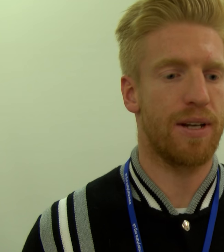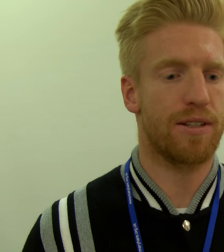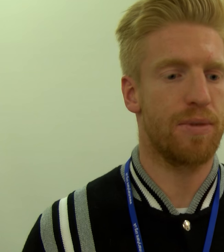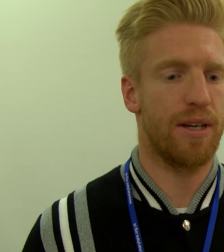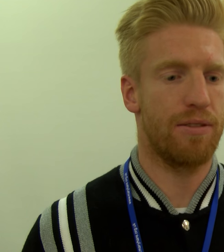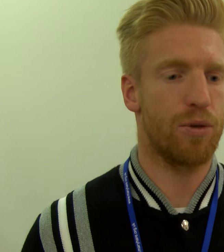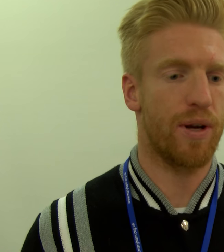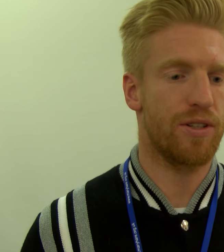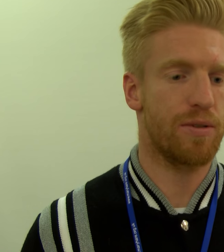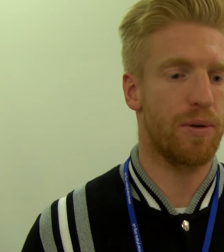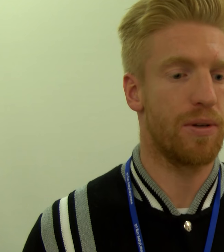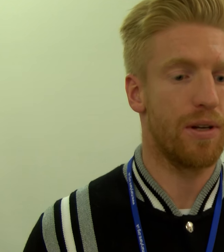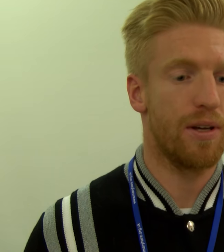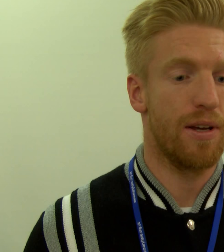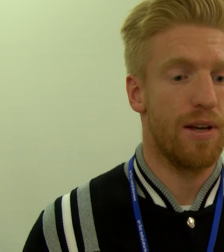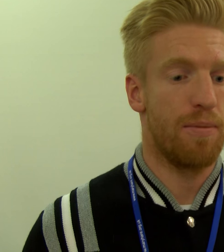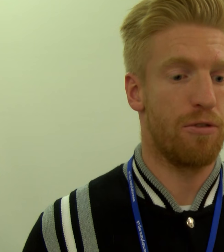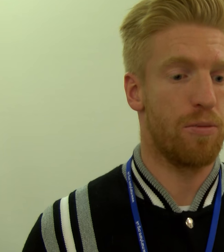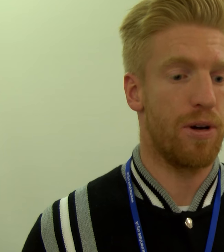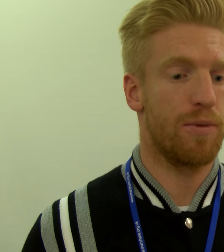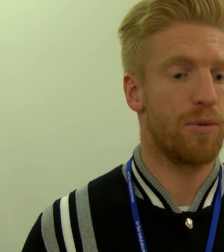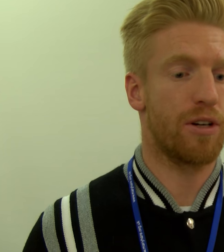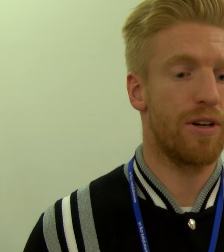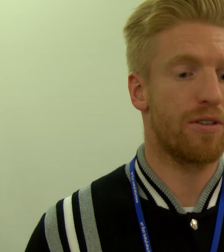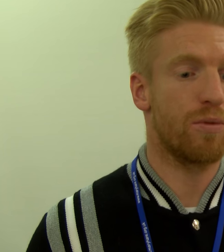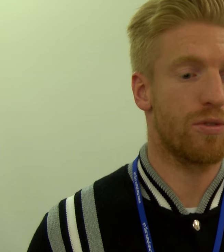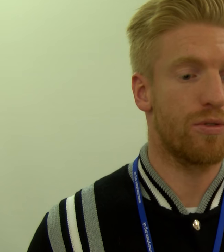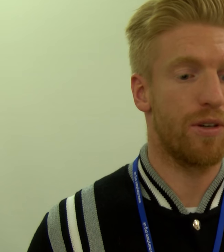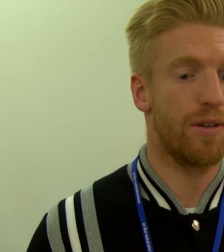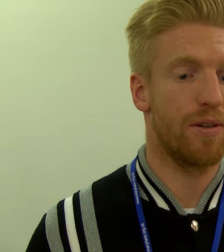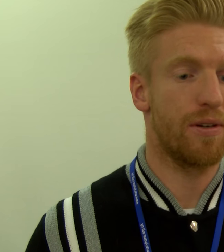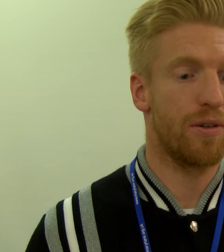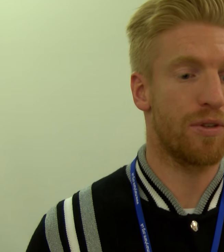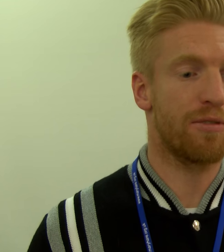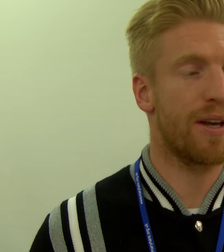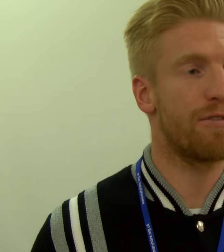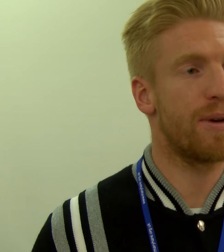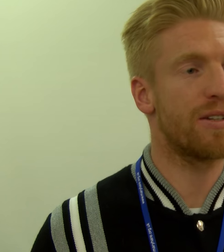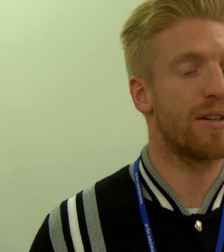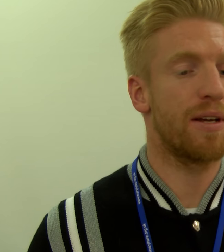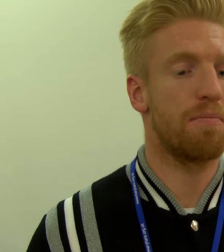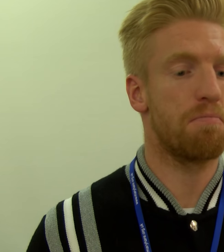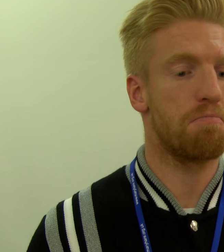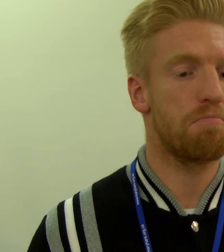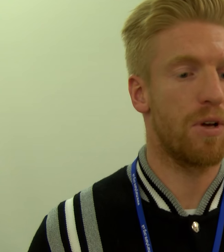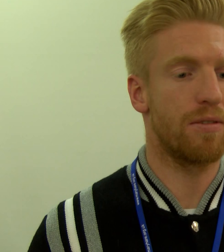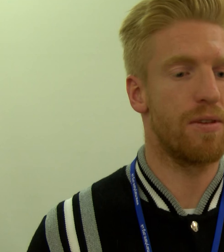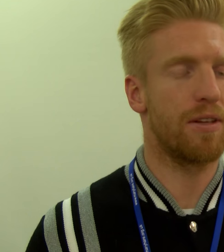and they've been asking me a few questions about football and about my career so it was good to give them that information and